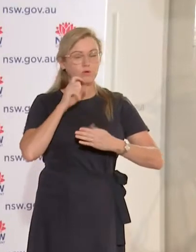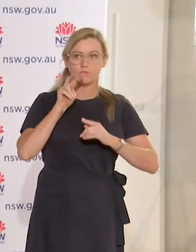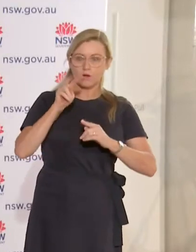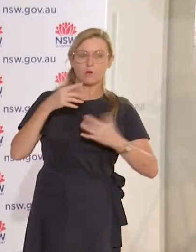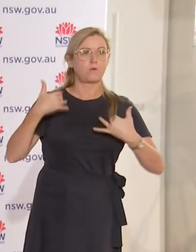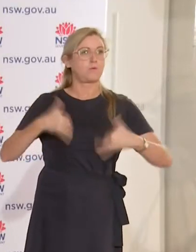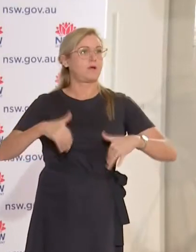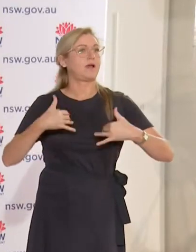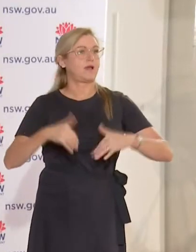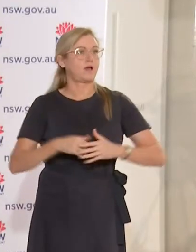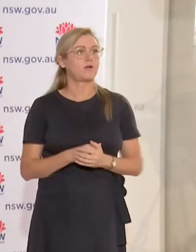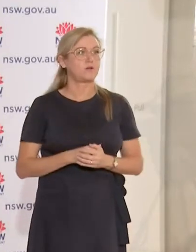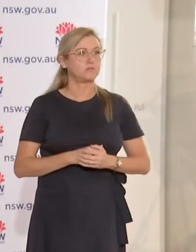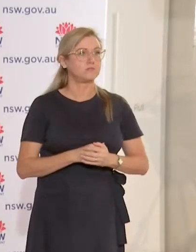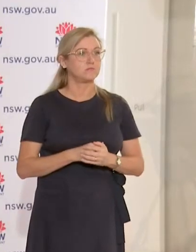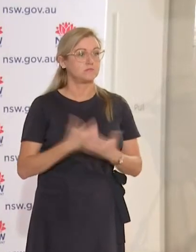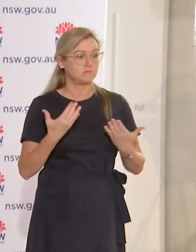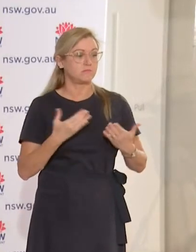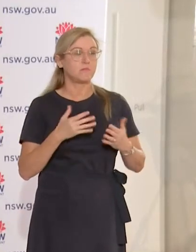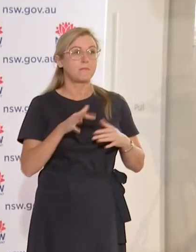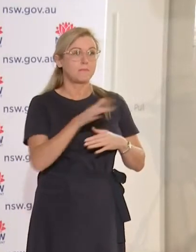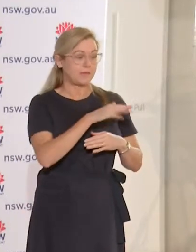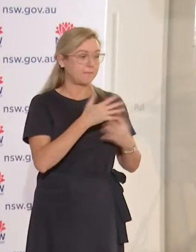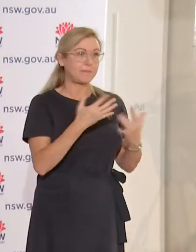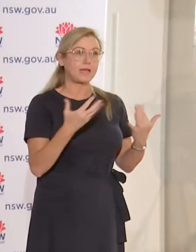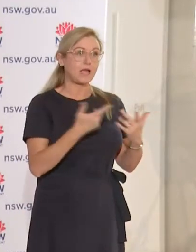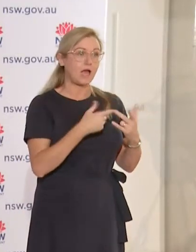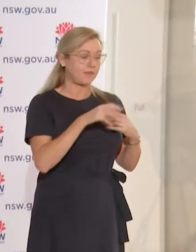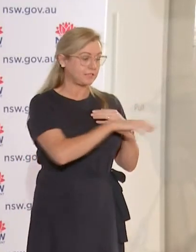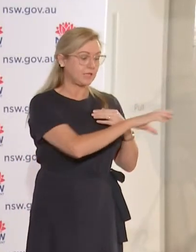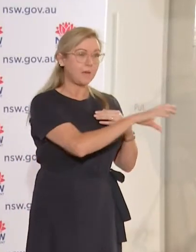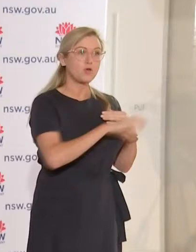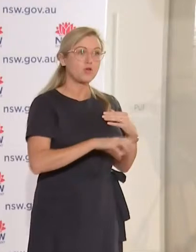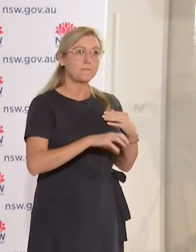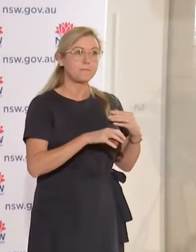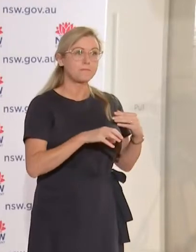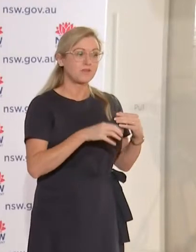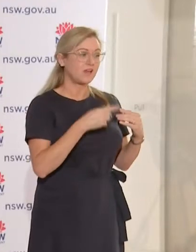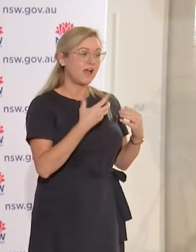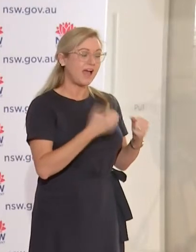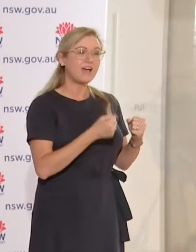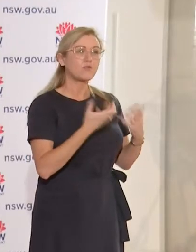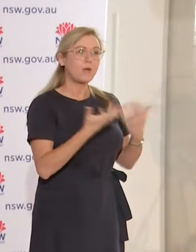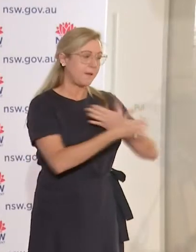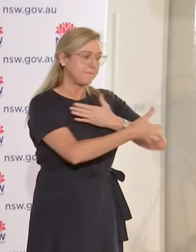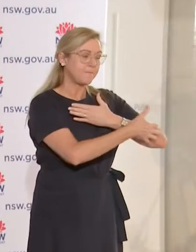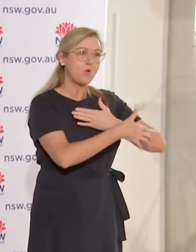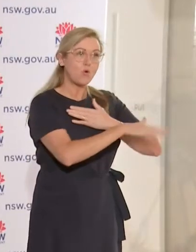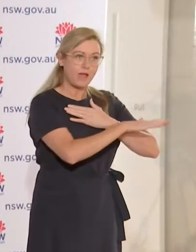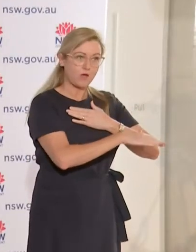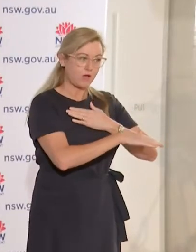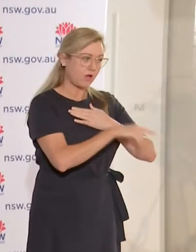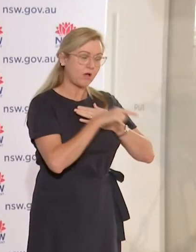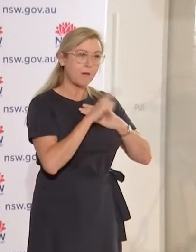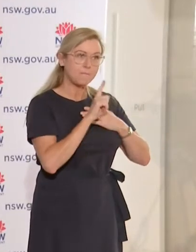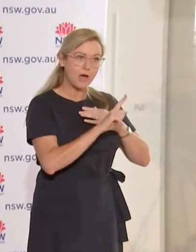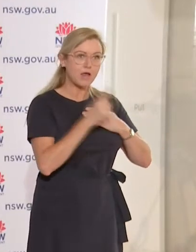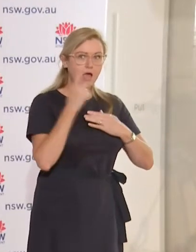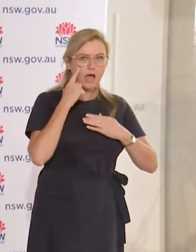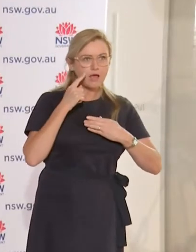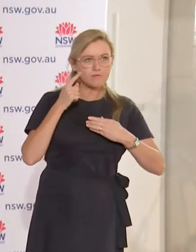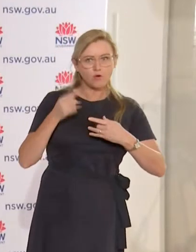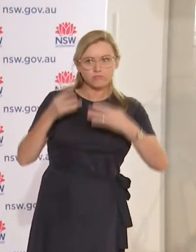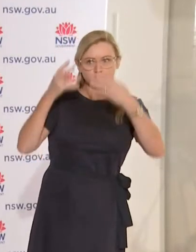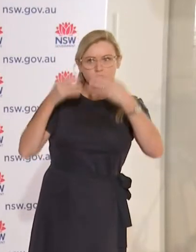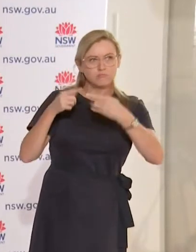we know that many of the suburbs in those local government areas would have lower socioeconomic profiles. But what we